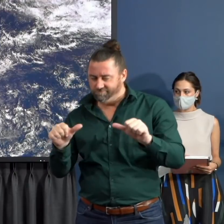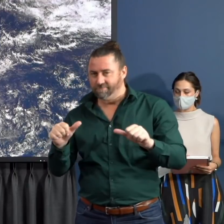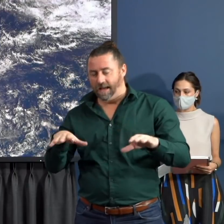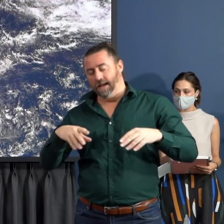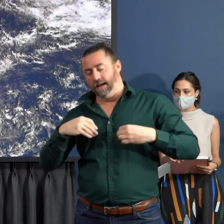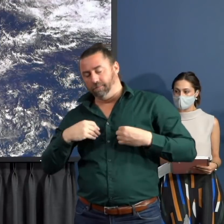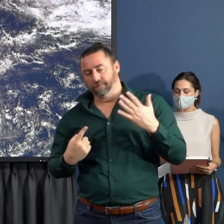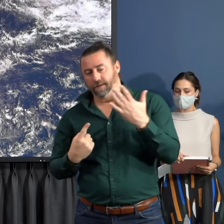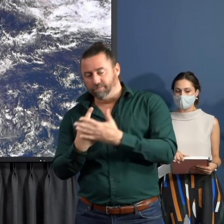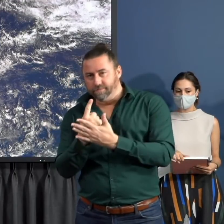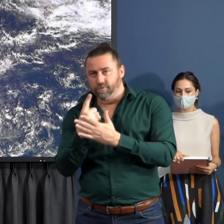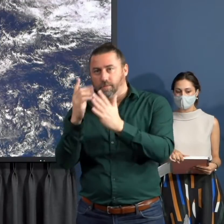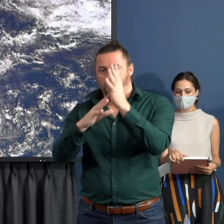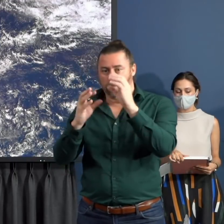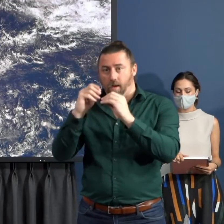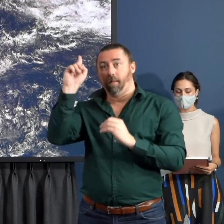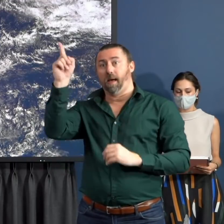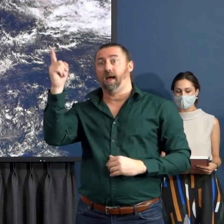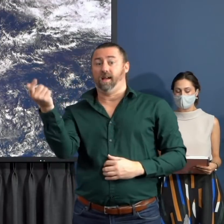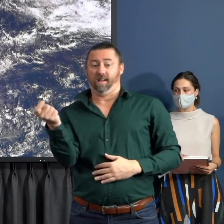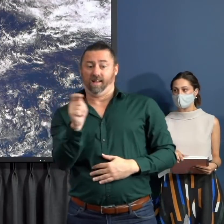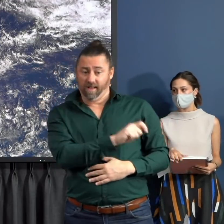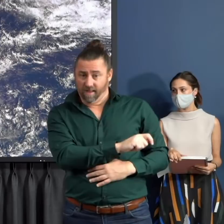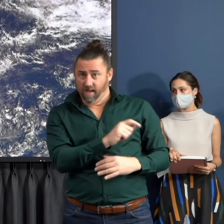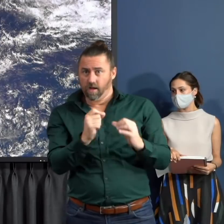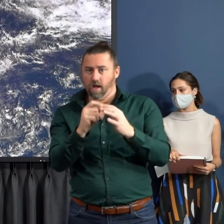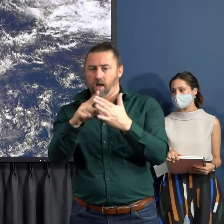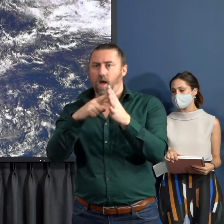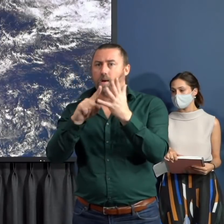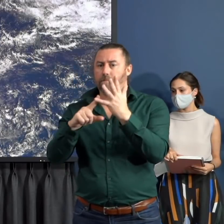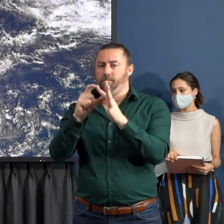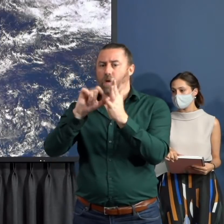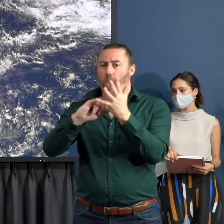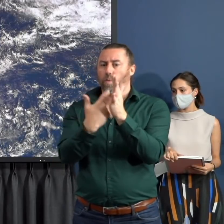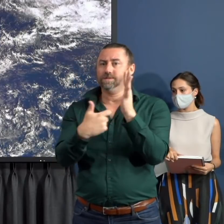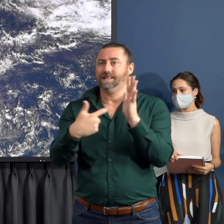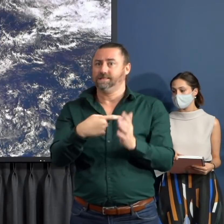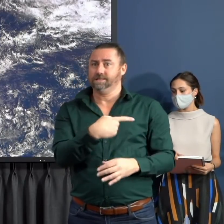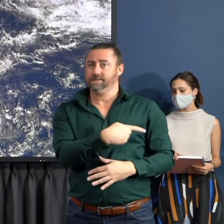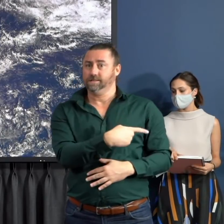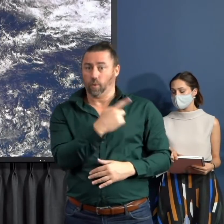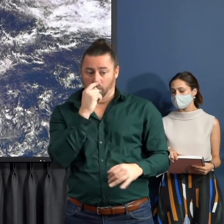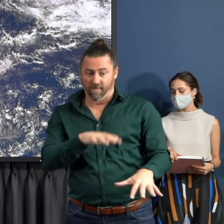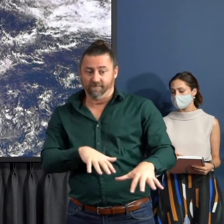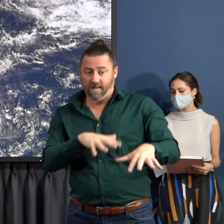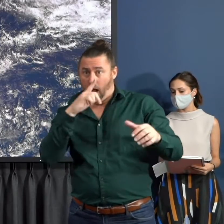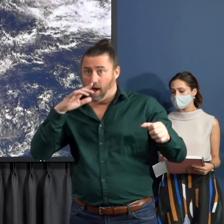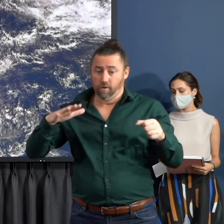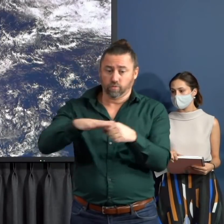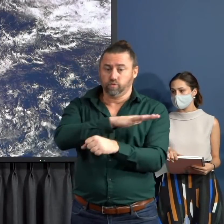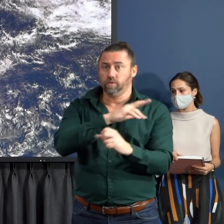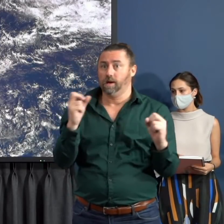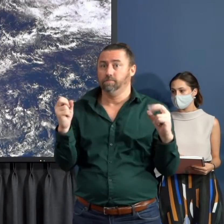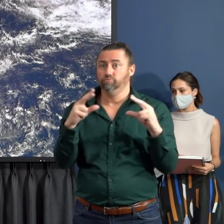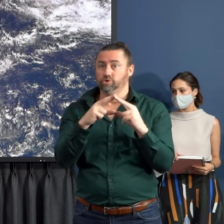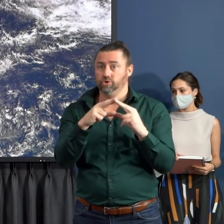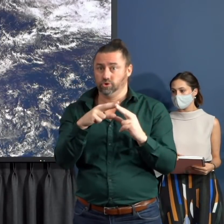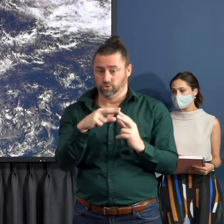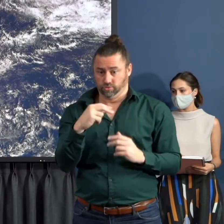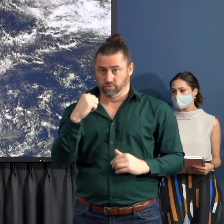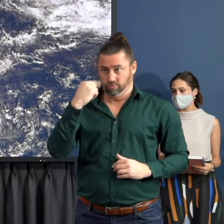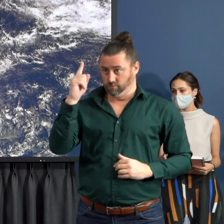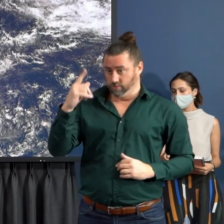expect major flooding at Bow Desert that may exceed the bridge on Sunday morning, and major flooding is